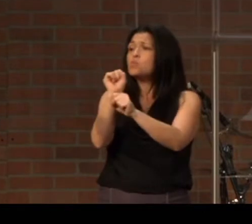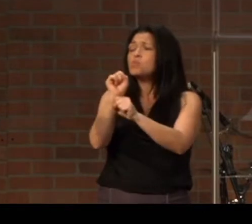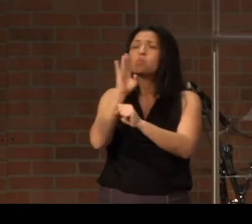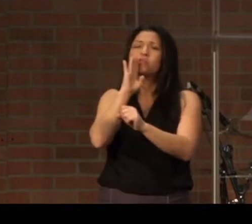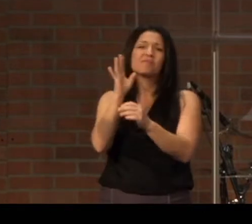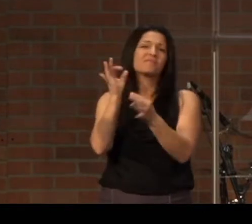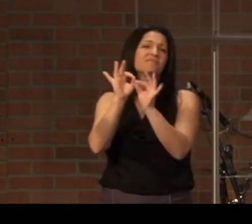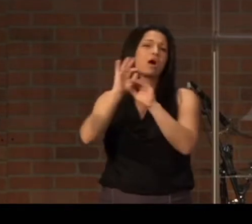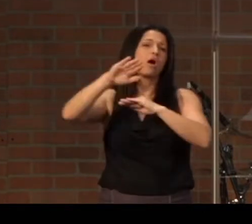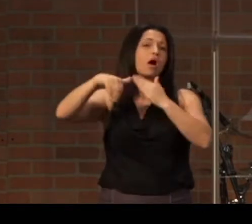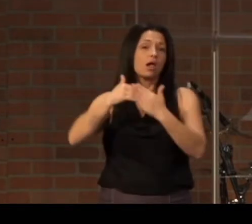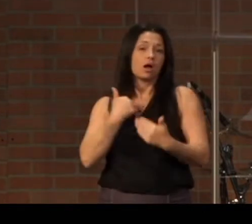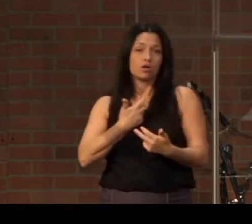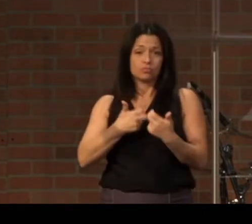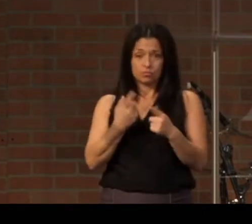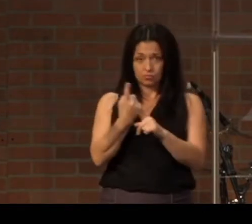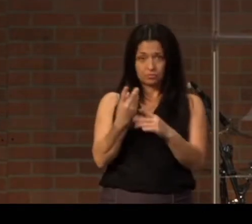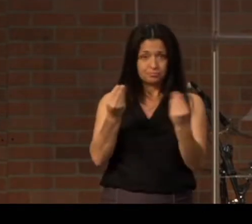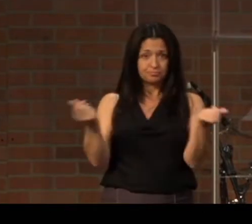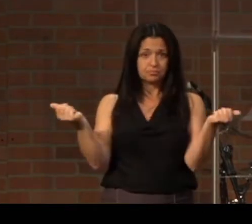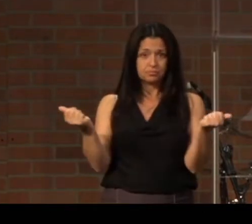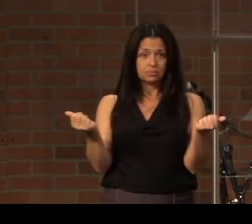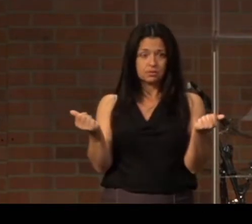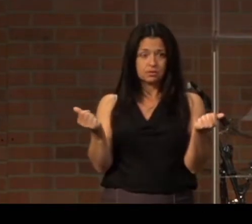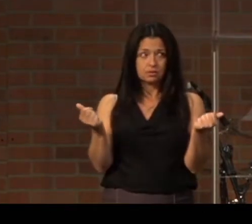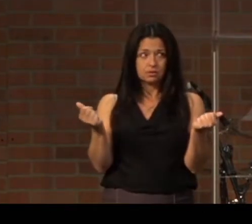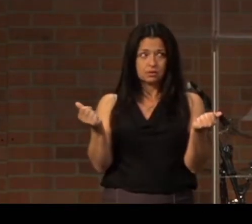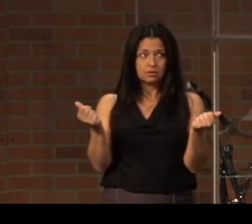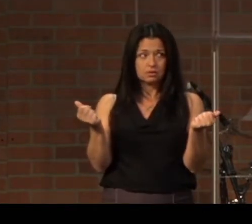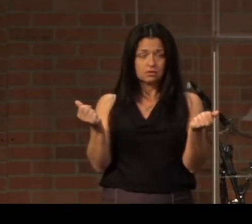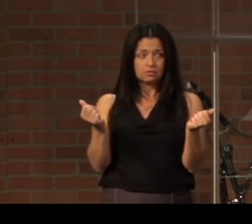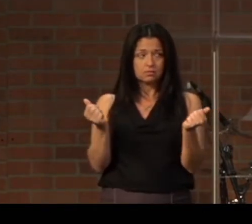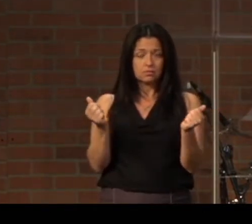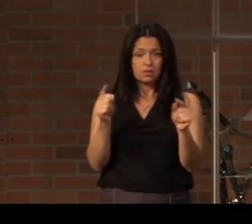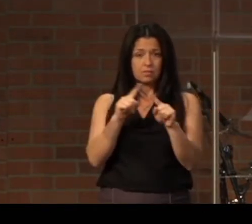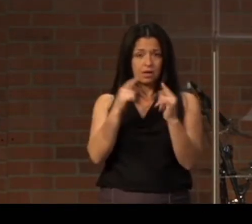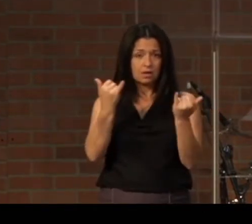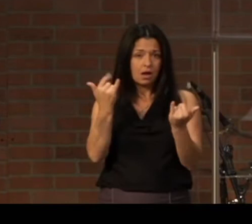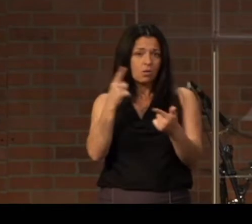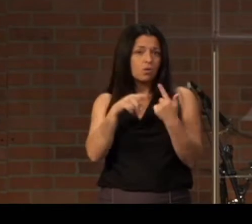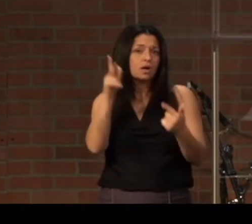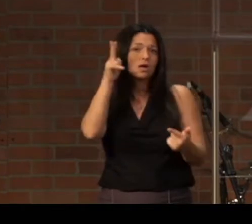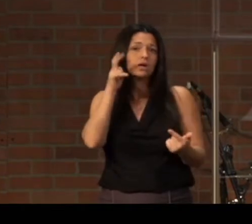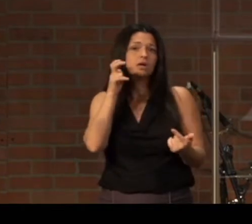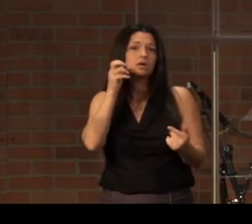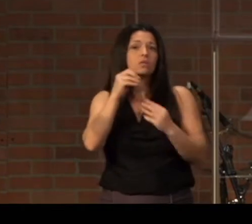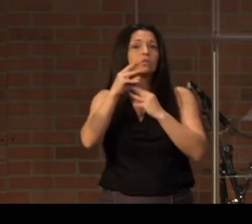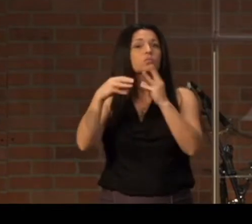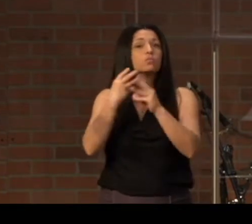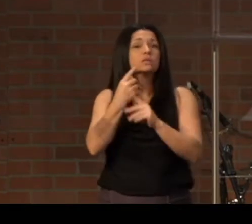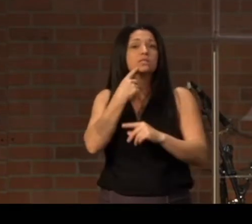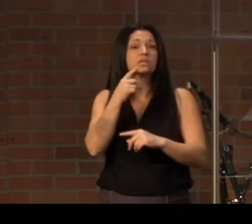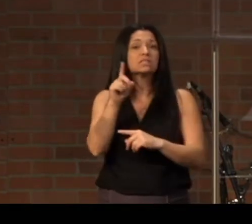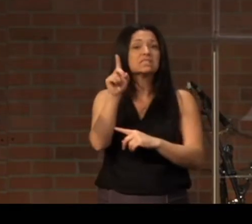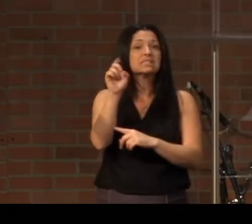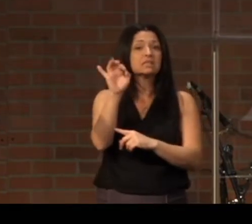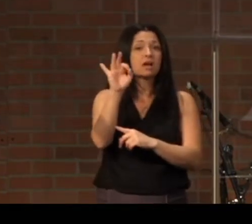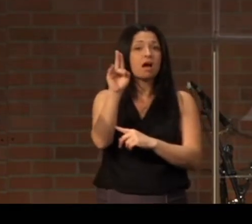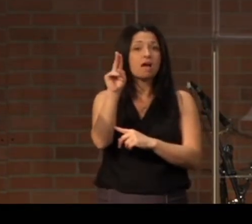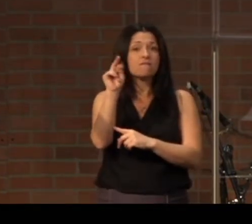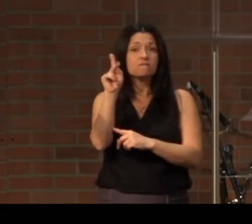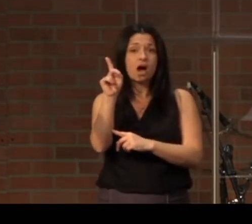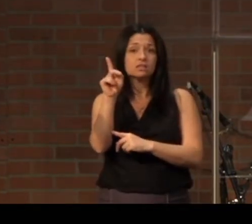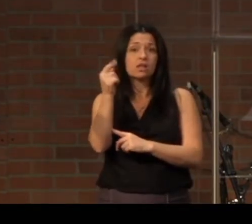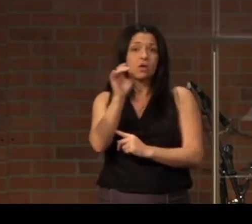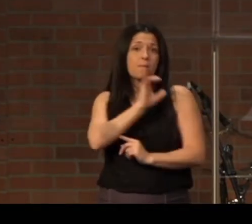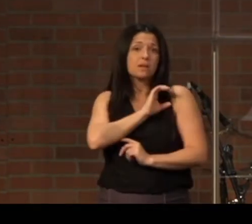we hear it today? How do we hear that today? Don't we hear defund the police? And I'm not saying the police aren't ever wrong. Sometimes they